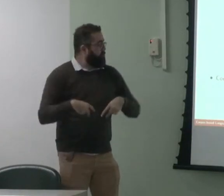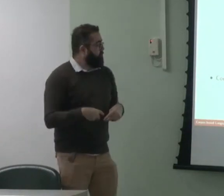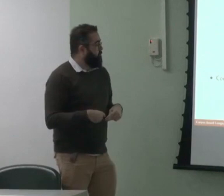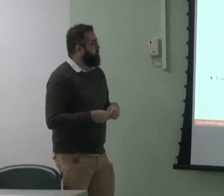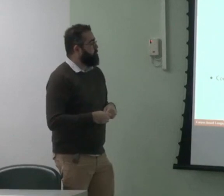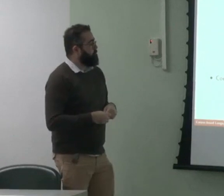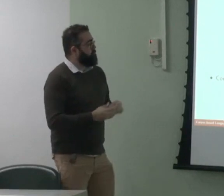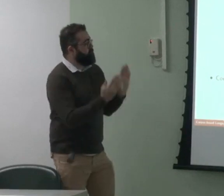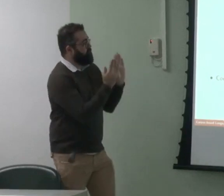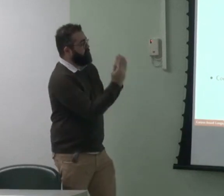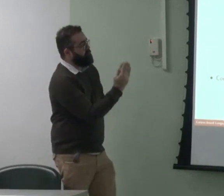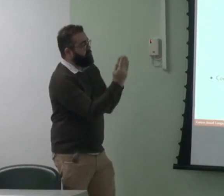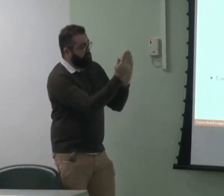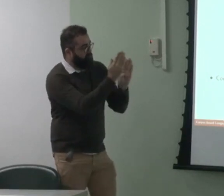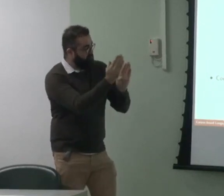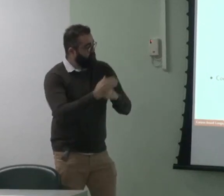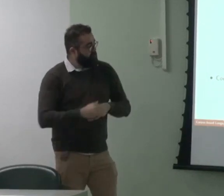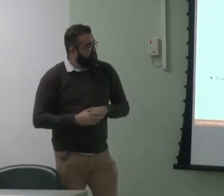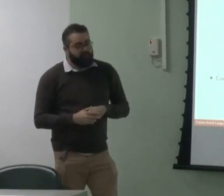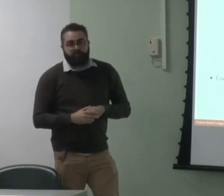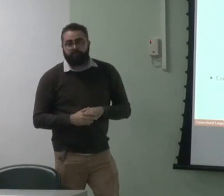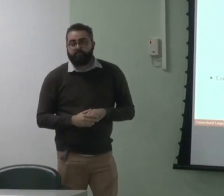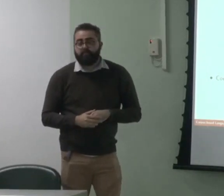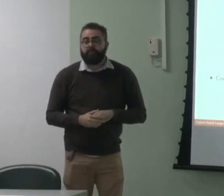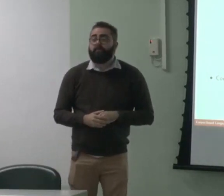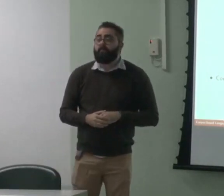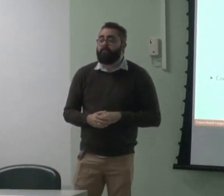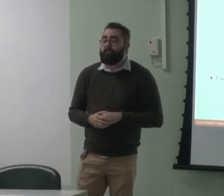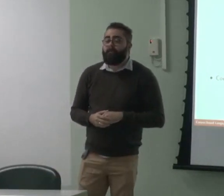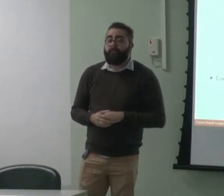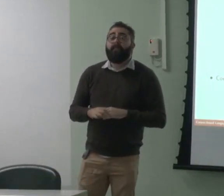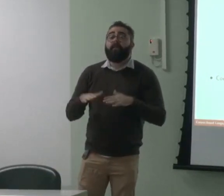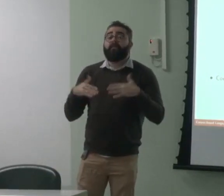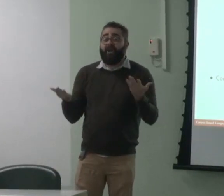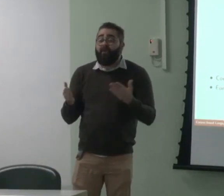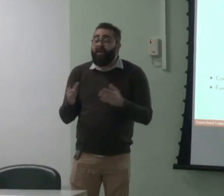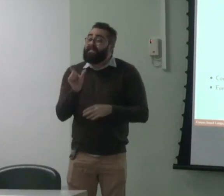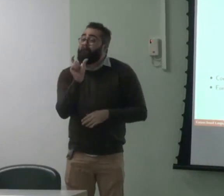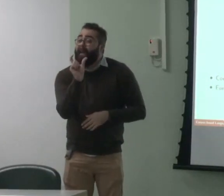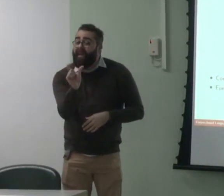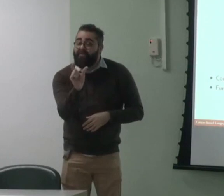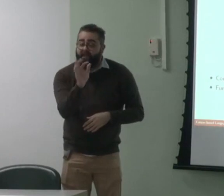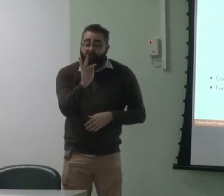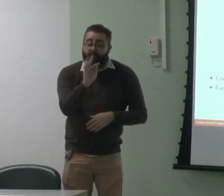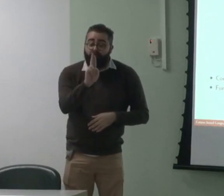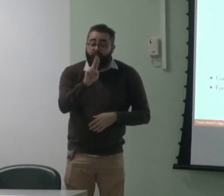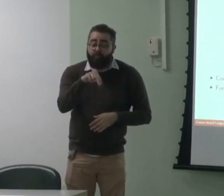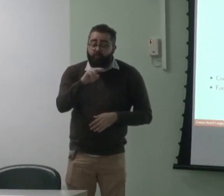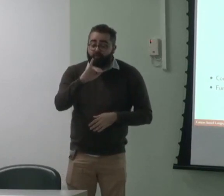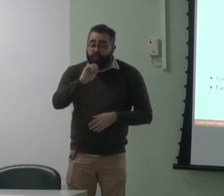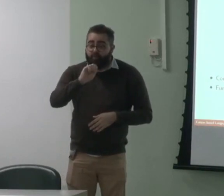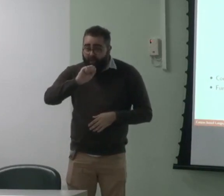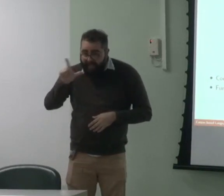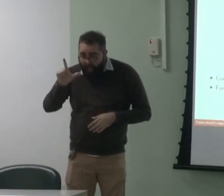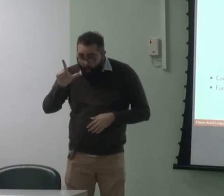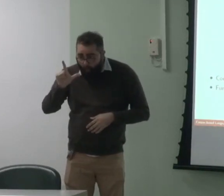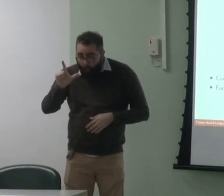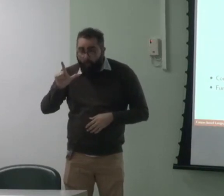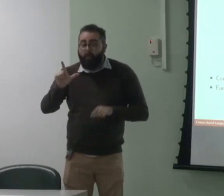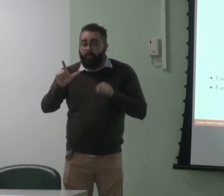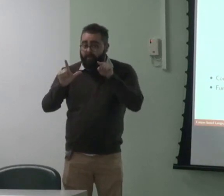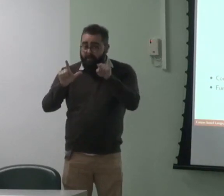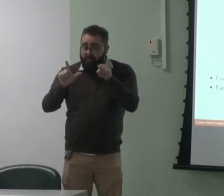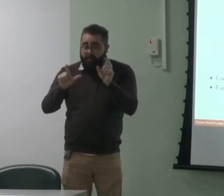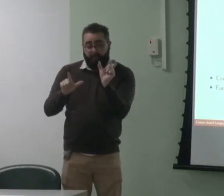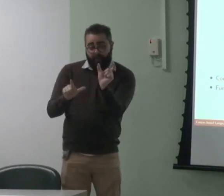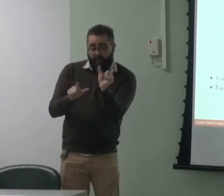as possible, which means that the function words are treated as some kind of